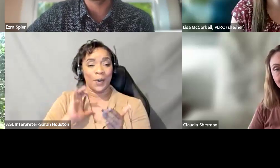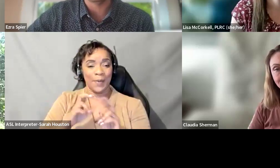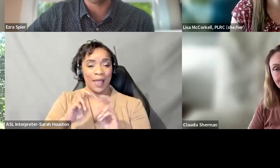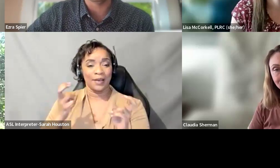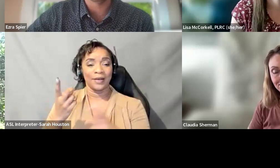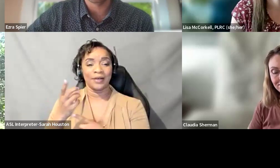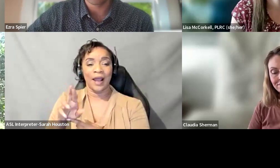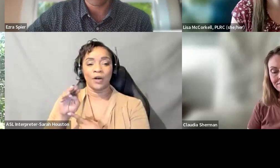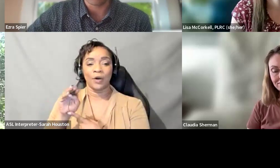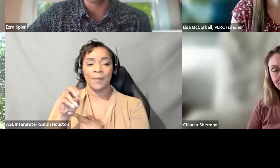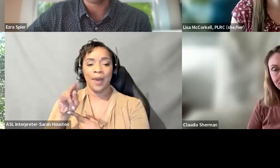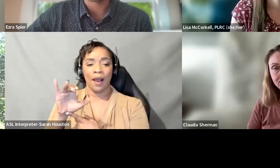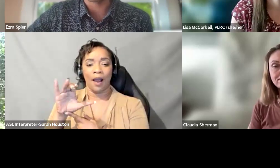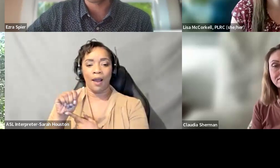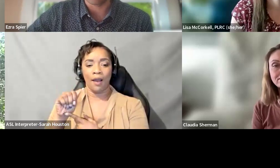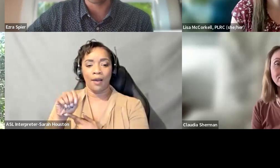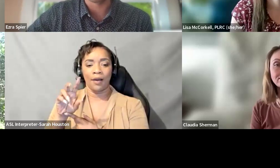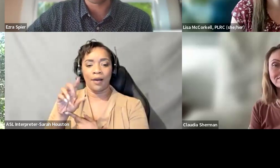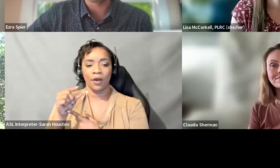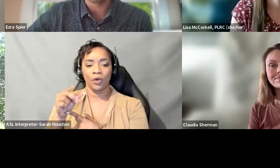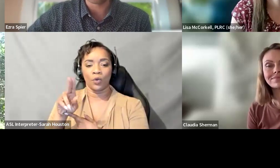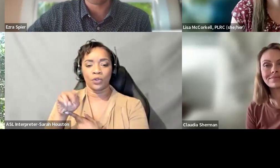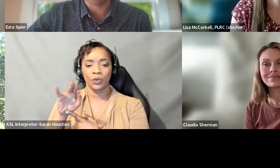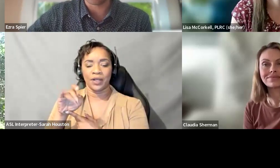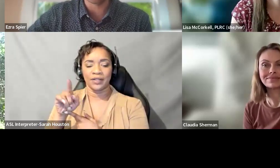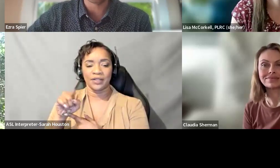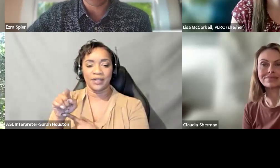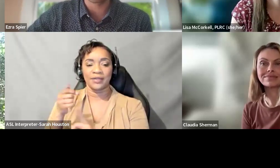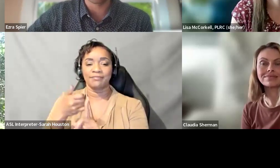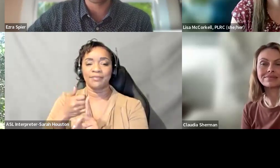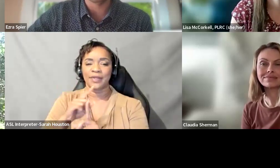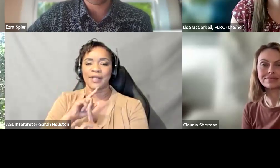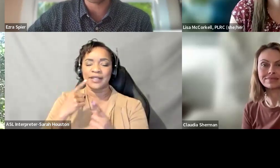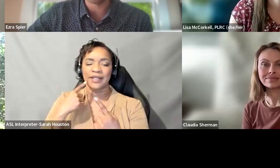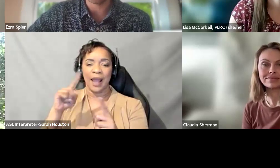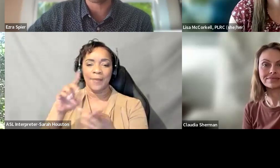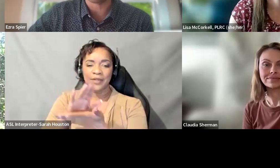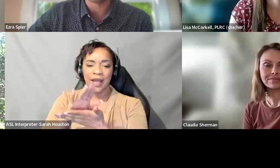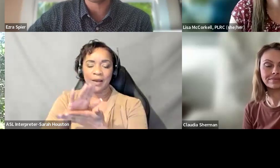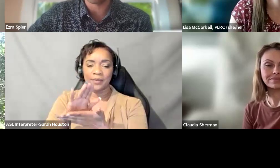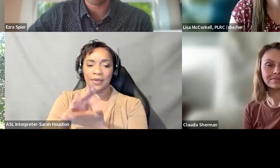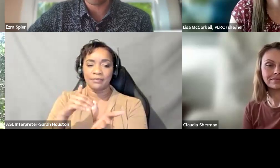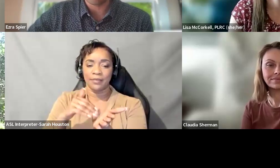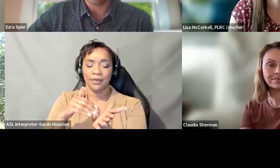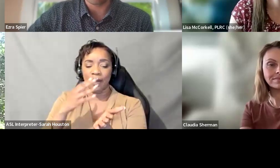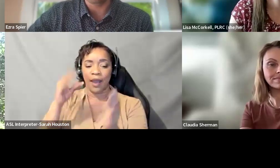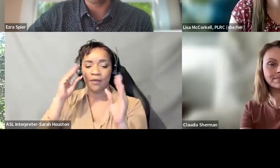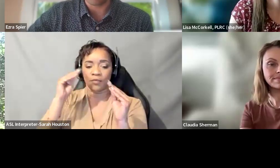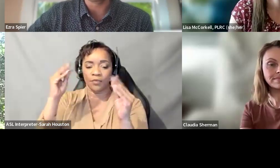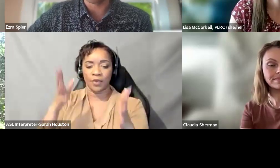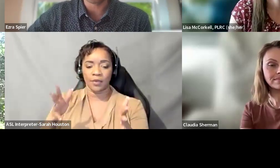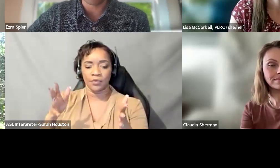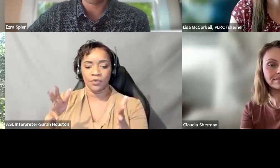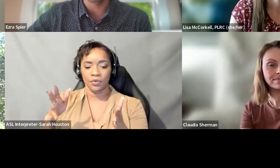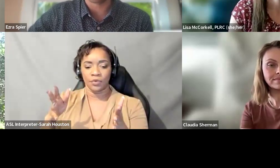Verduzco Gutierrez. Dr. Verduzco Gutierrez is an accomplished academic physiatrist and professor